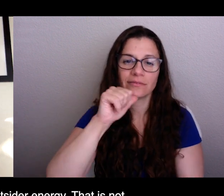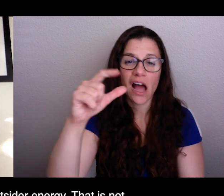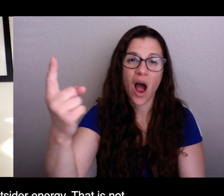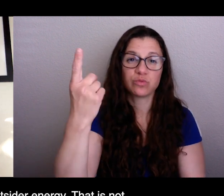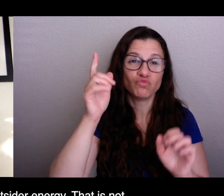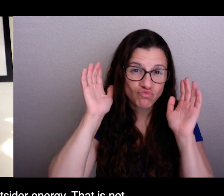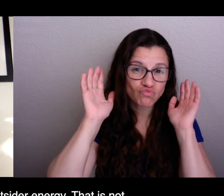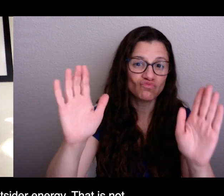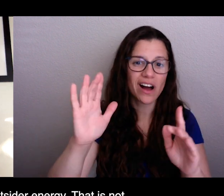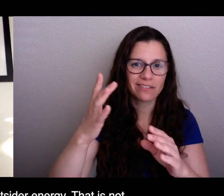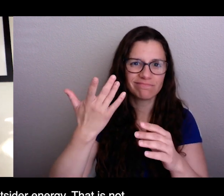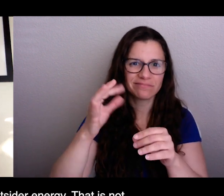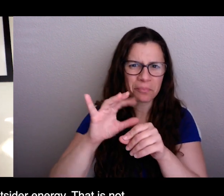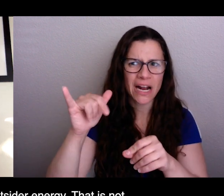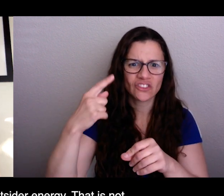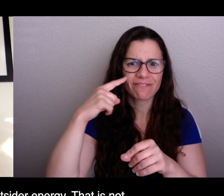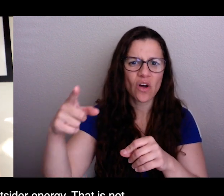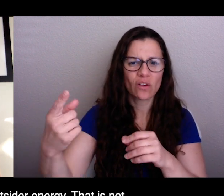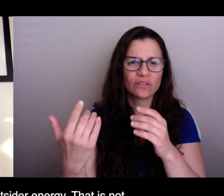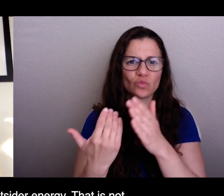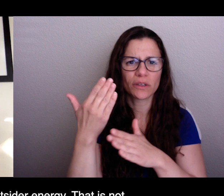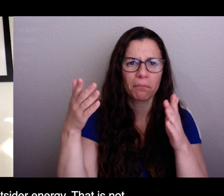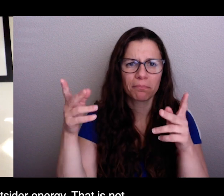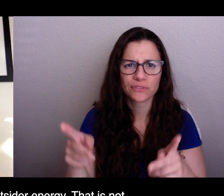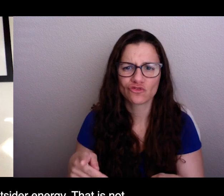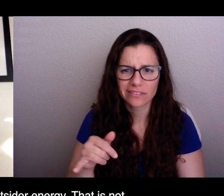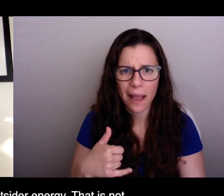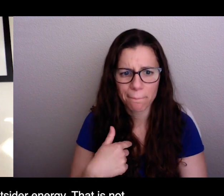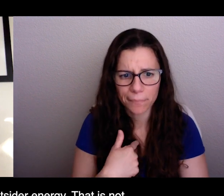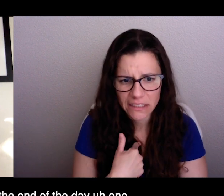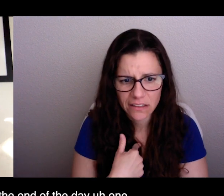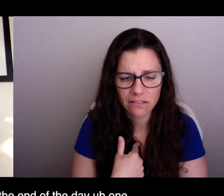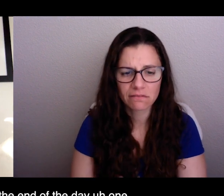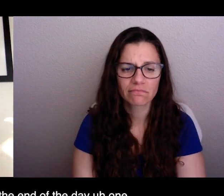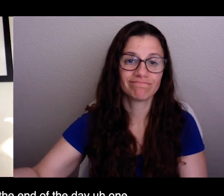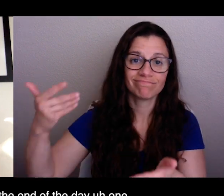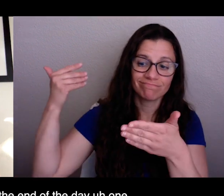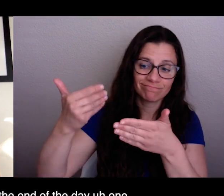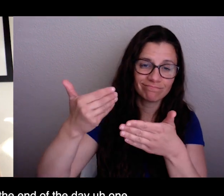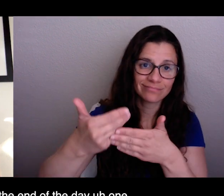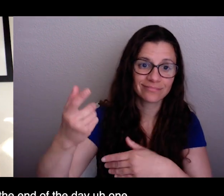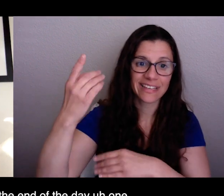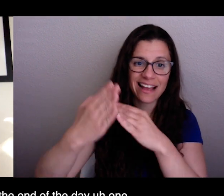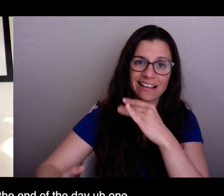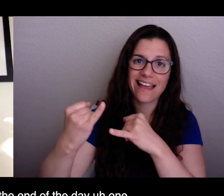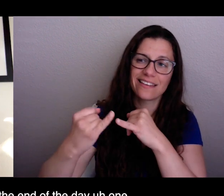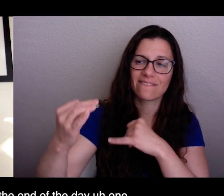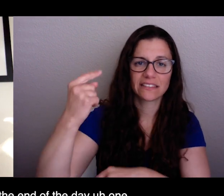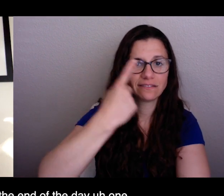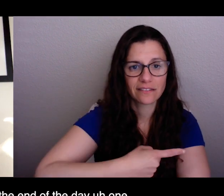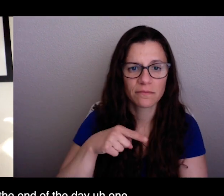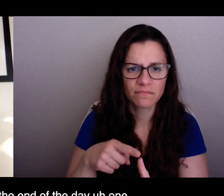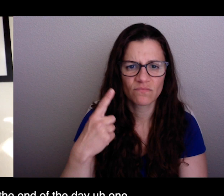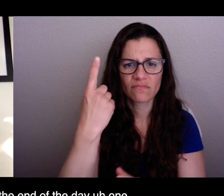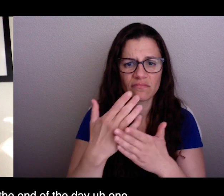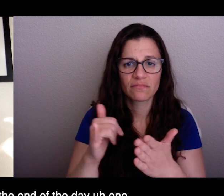energy that is not always great, especially for the new person like I was. So near the end of the